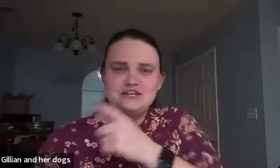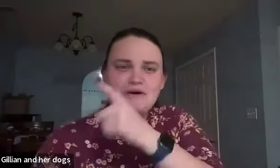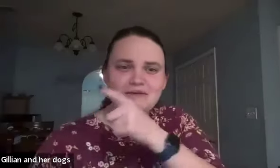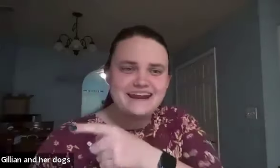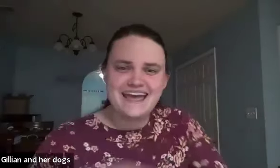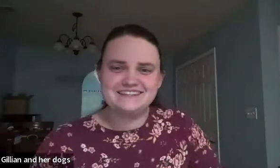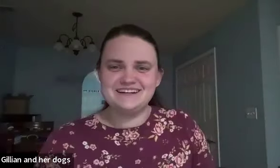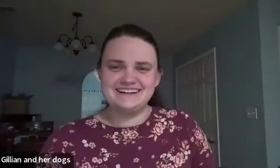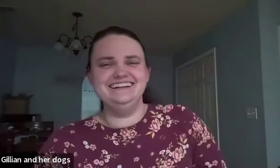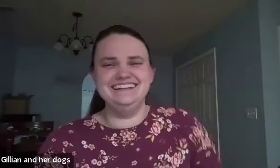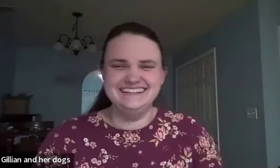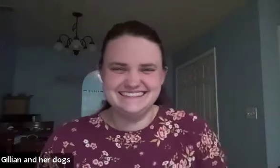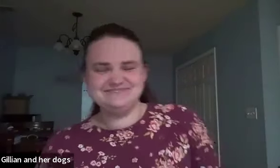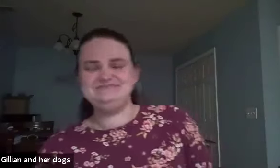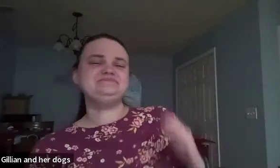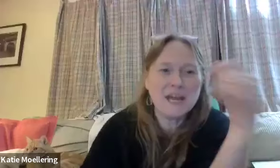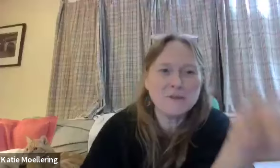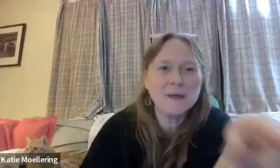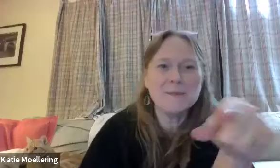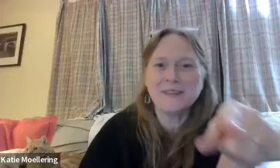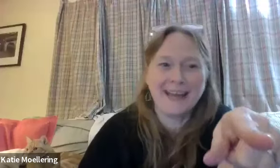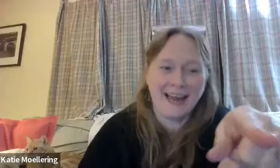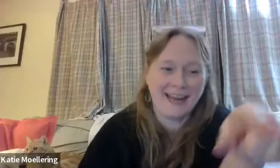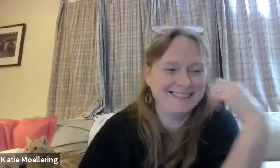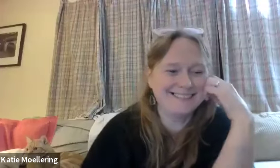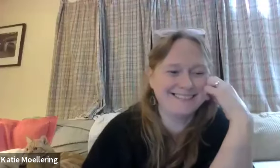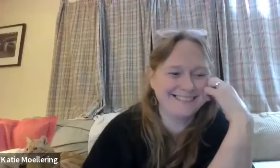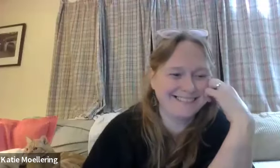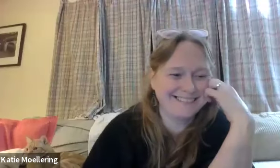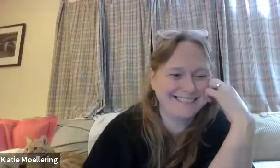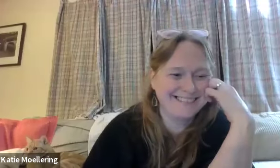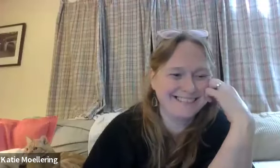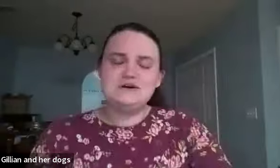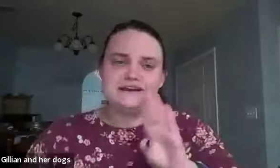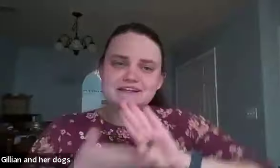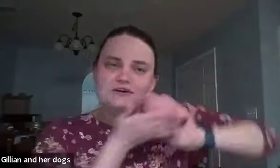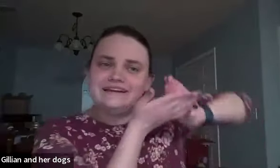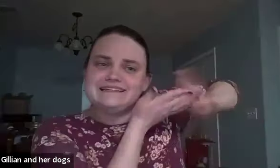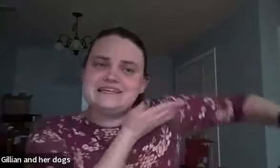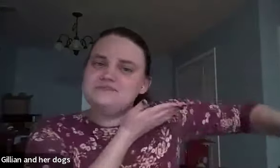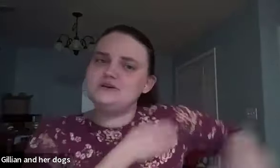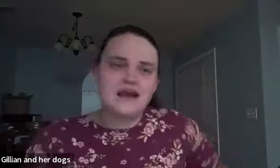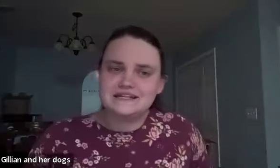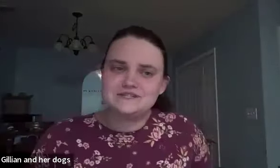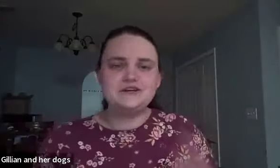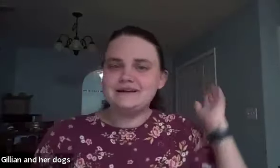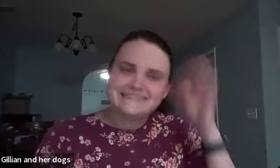You already went ahead, sir. Yeah, everybody but that guy. Yes. Yes, you're already exempt. You don't got to do it. You already